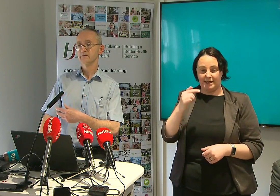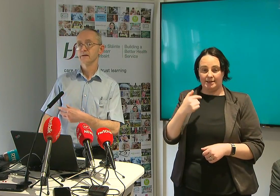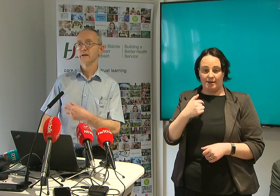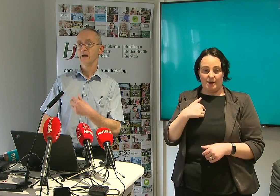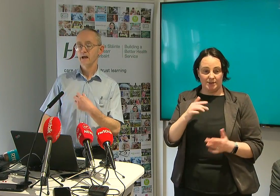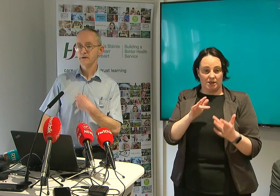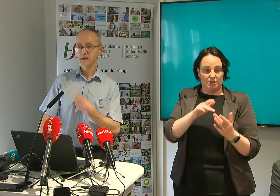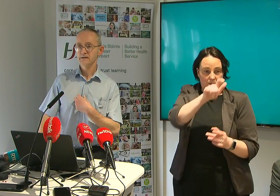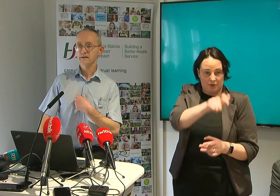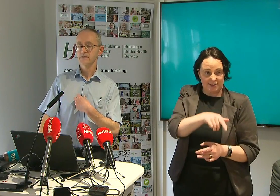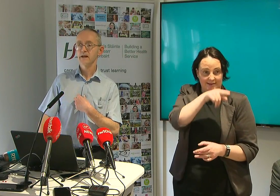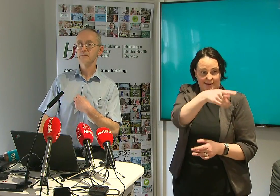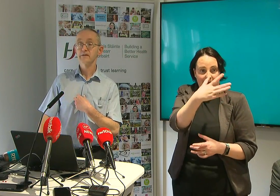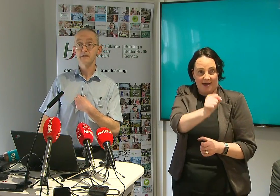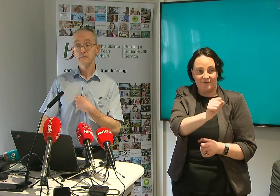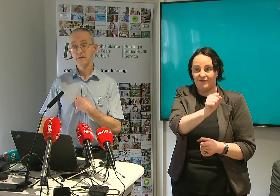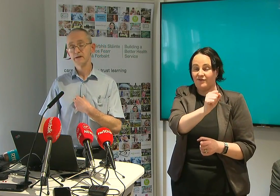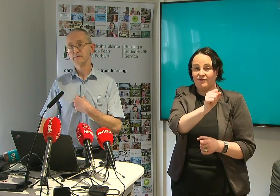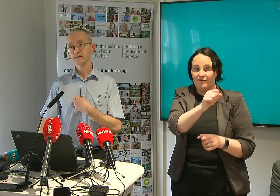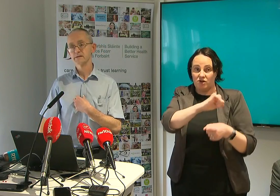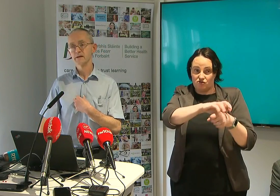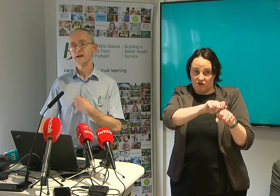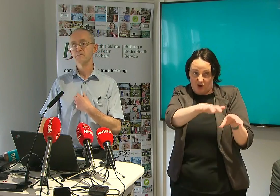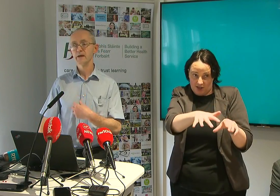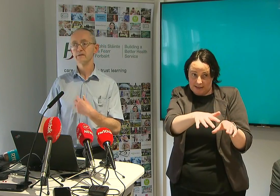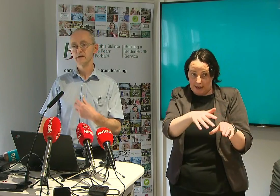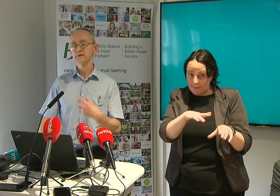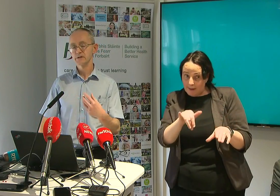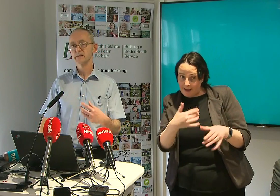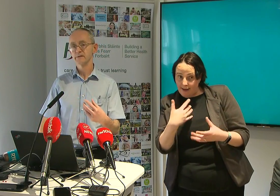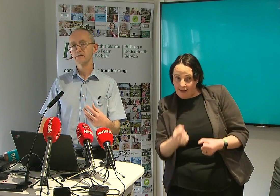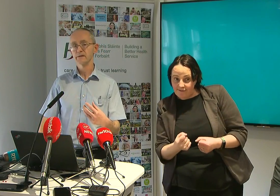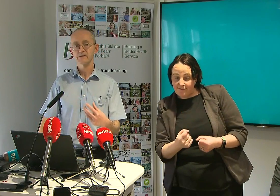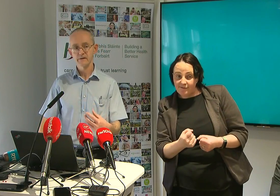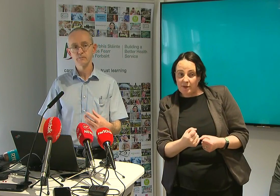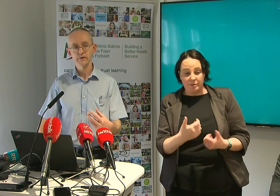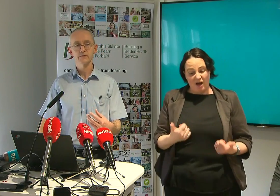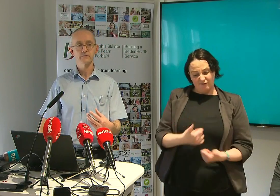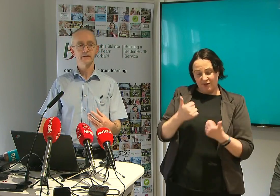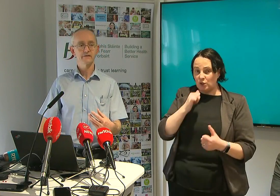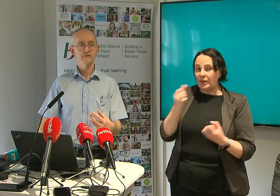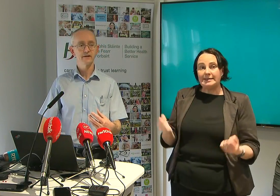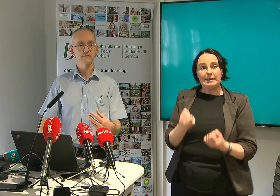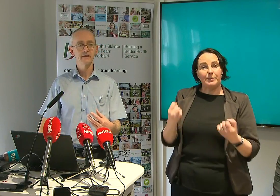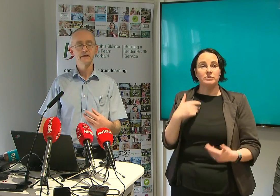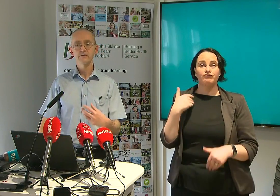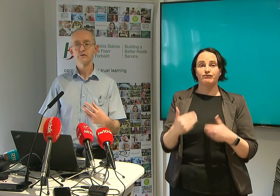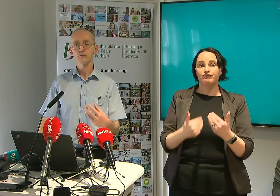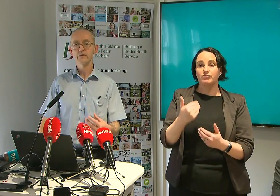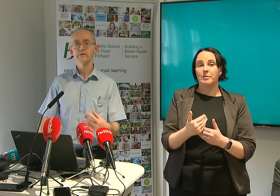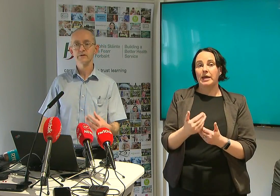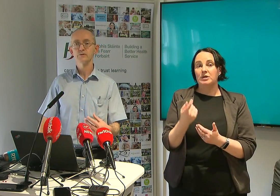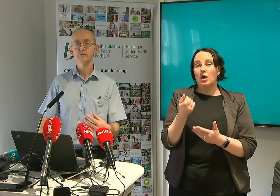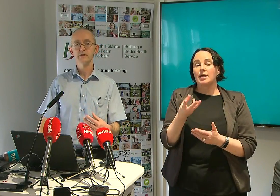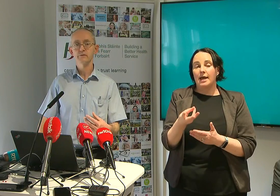infected, I am a contact. That means I may be infected and I may start to shed the virus at some point over the next few days. Is there